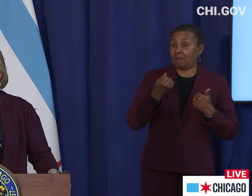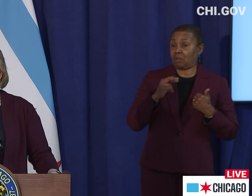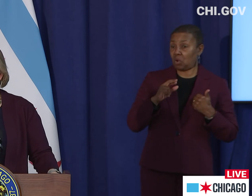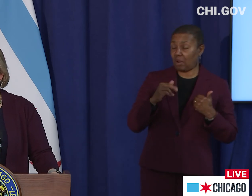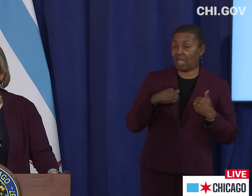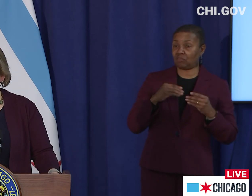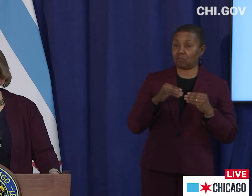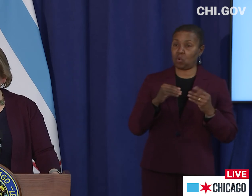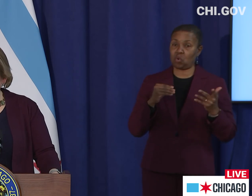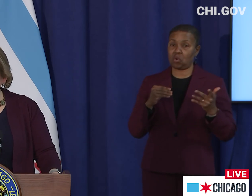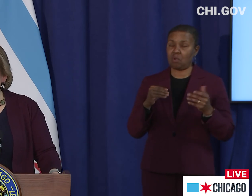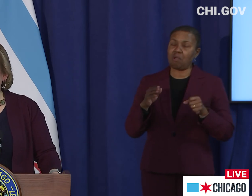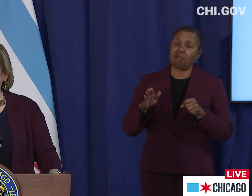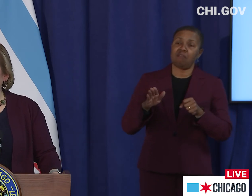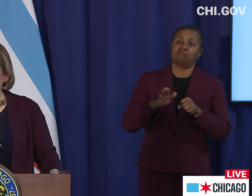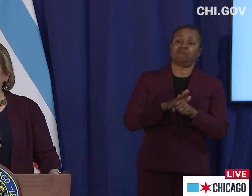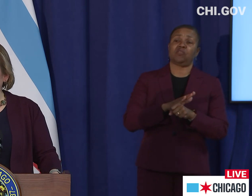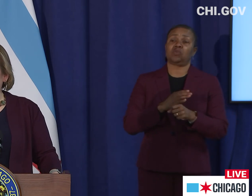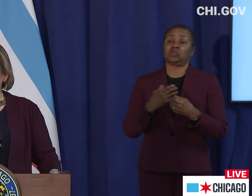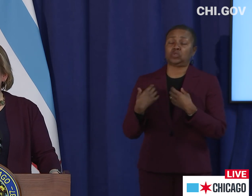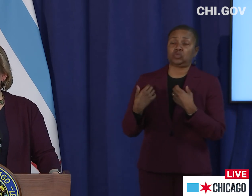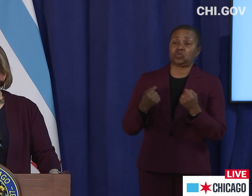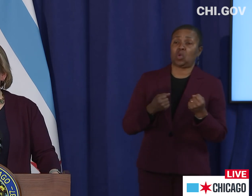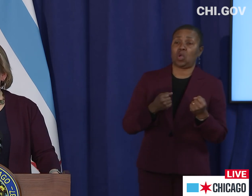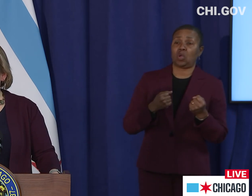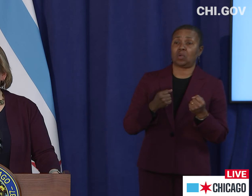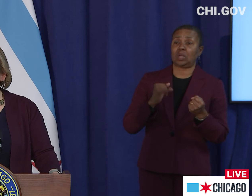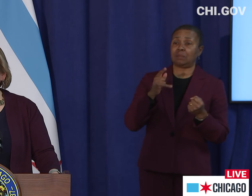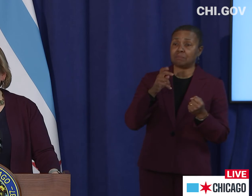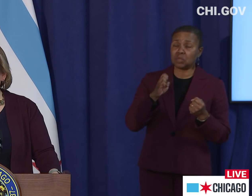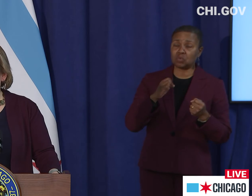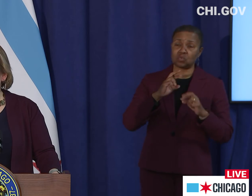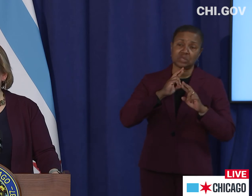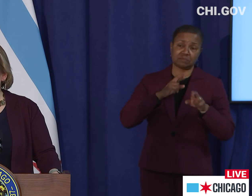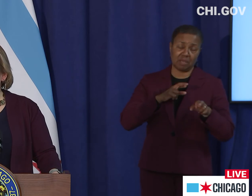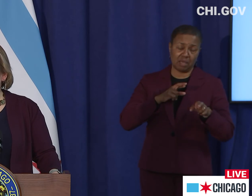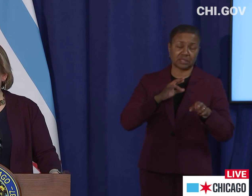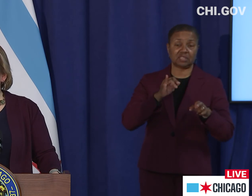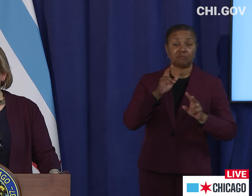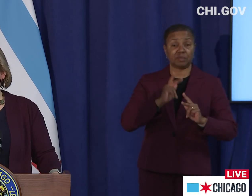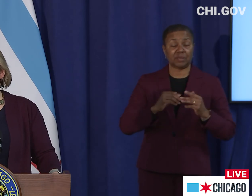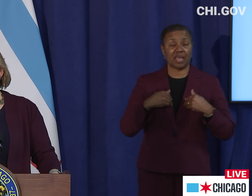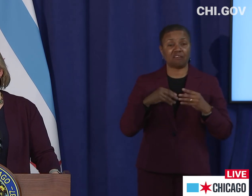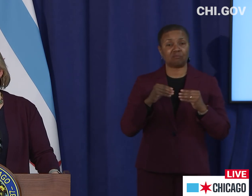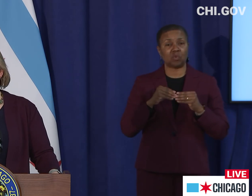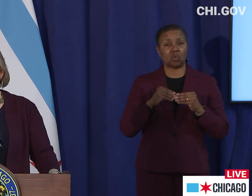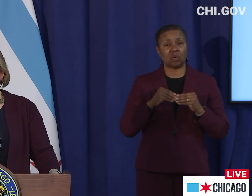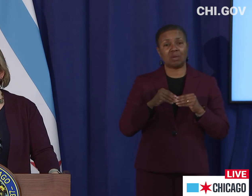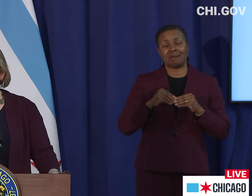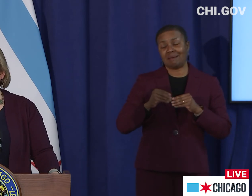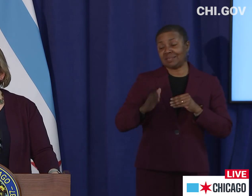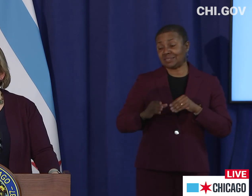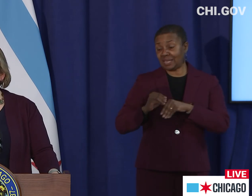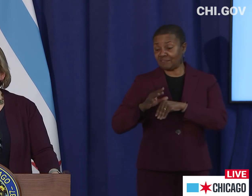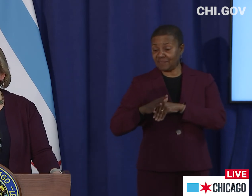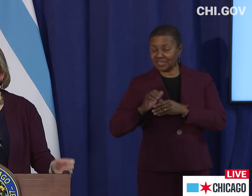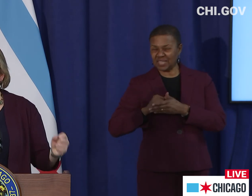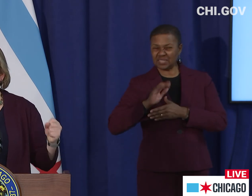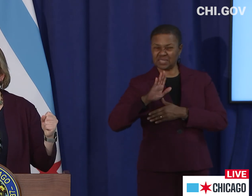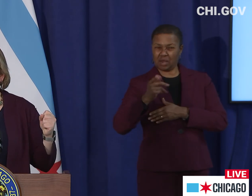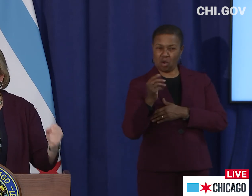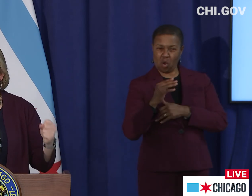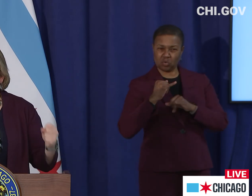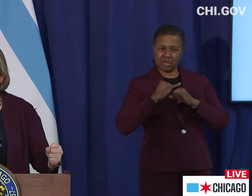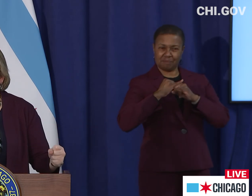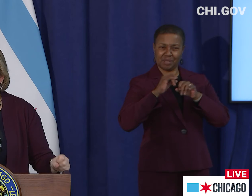having a more robust immune response. And sometimes when we see people having more side effects, it's just their immune system